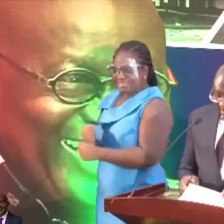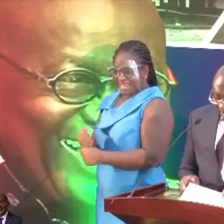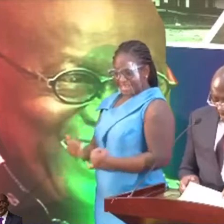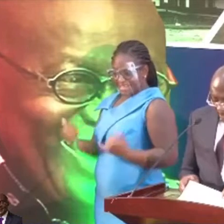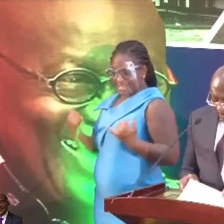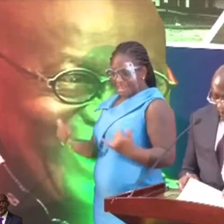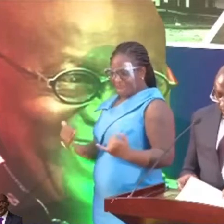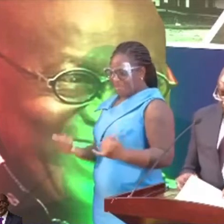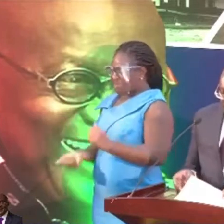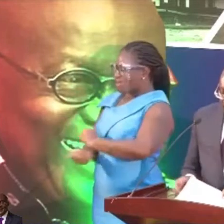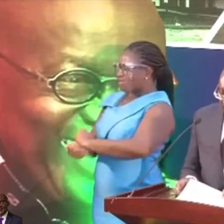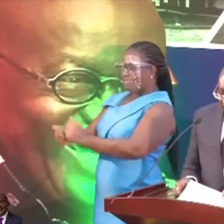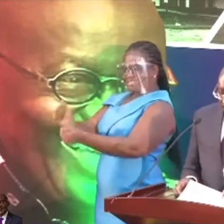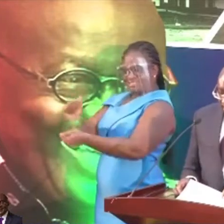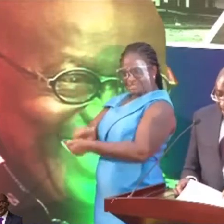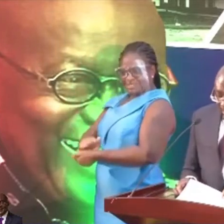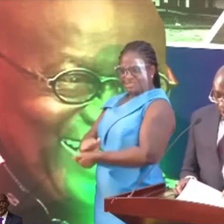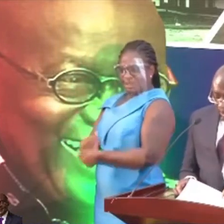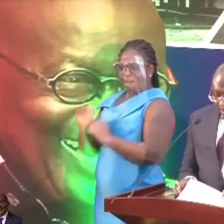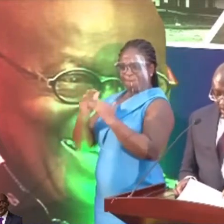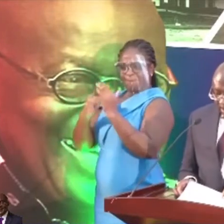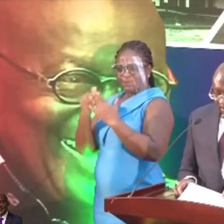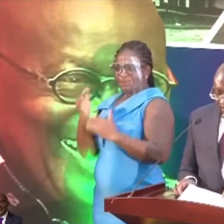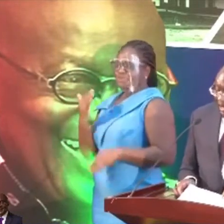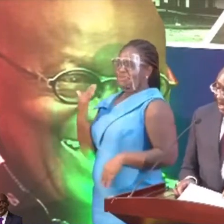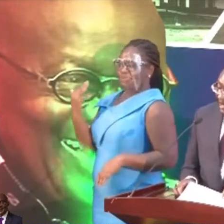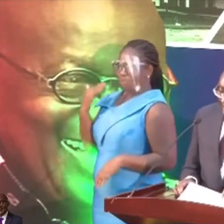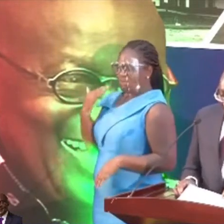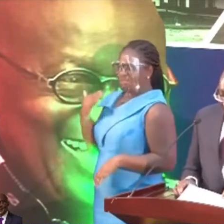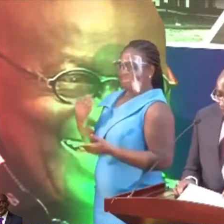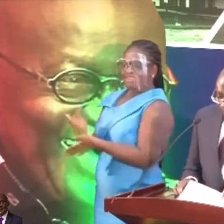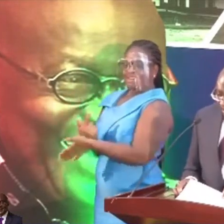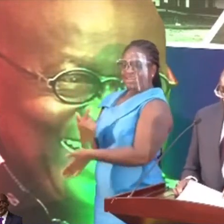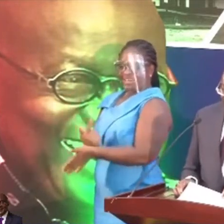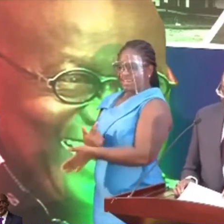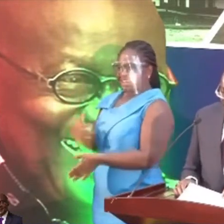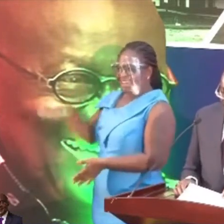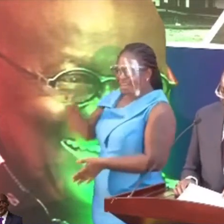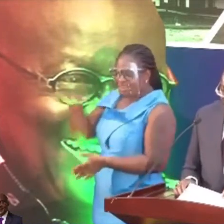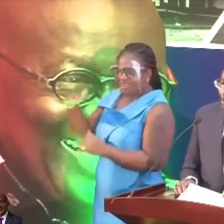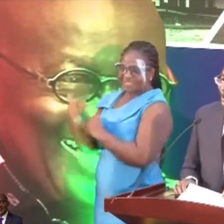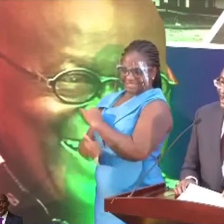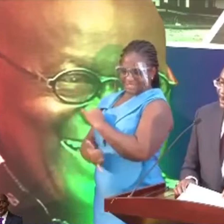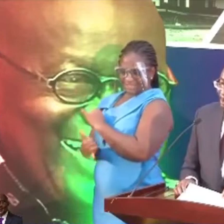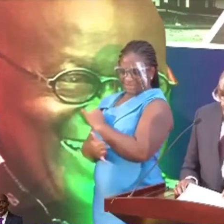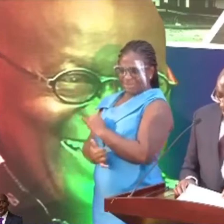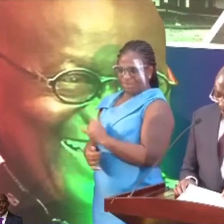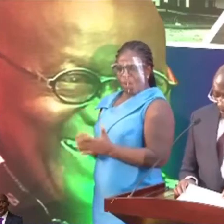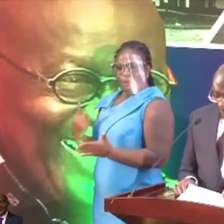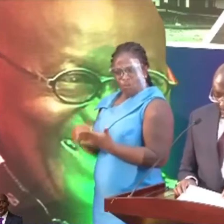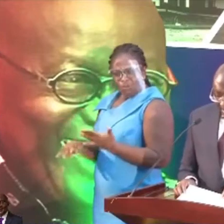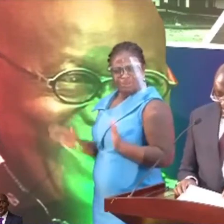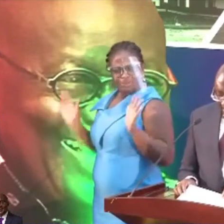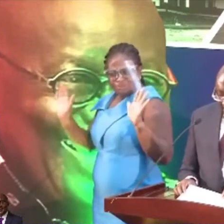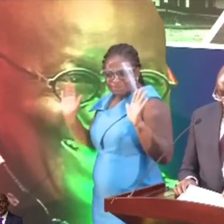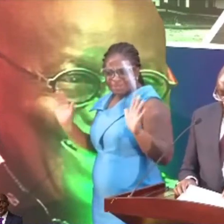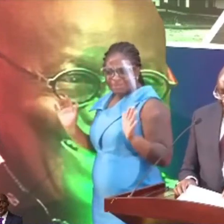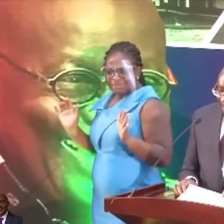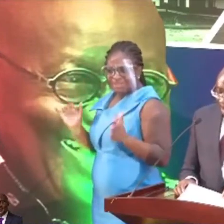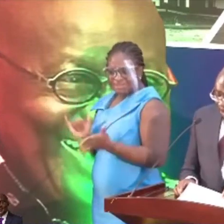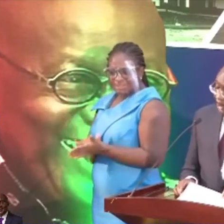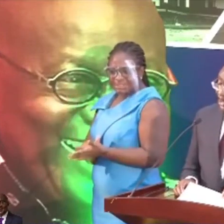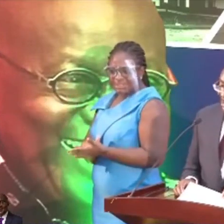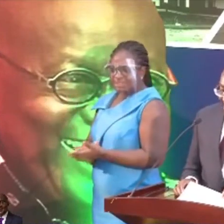dramatically transformed and building homes for Ghanaians across the country. What is remarkable is that it